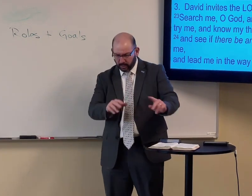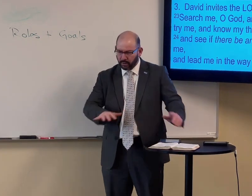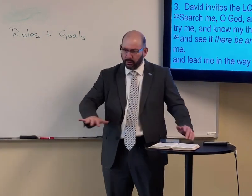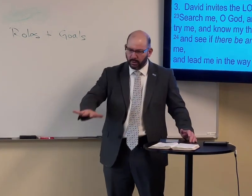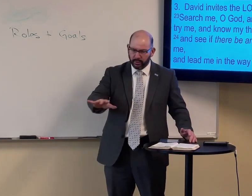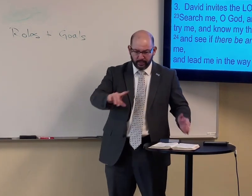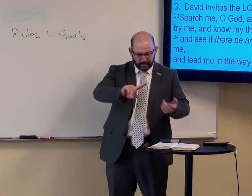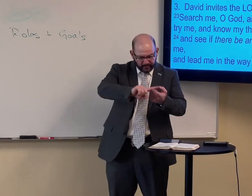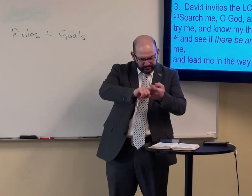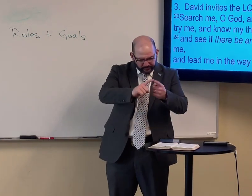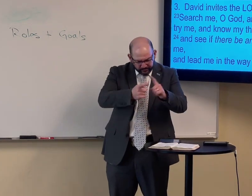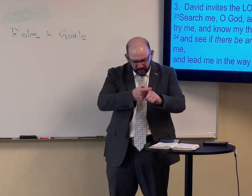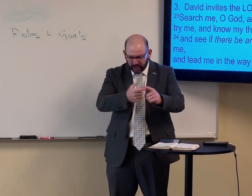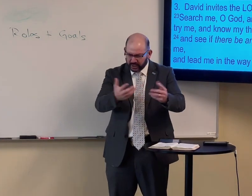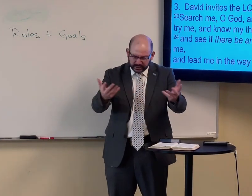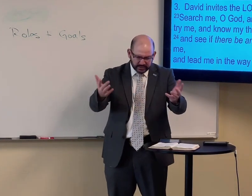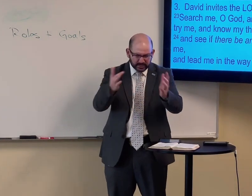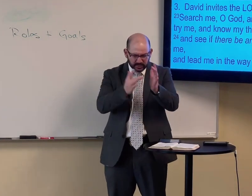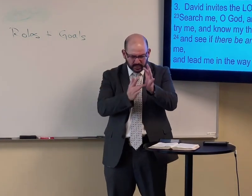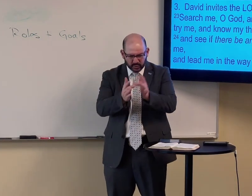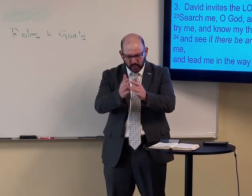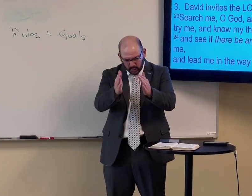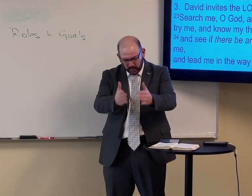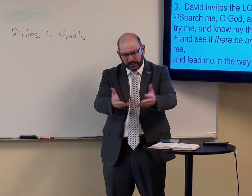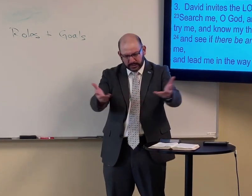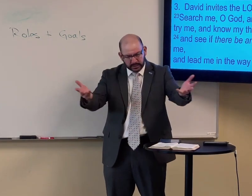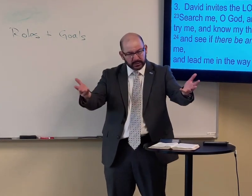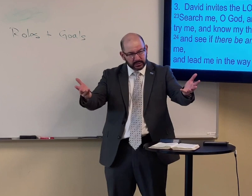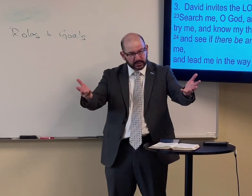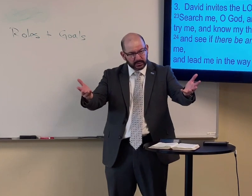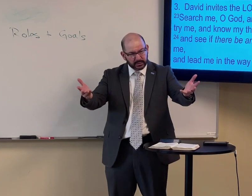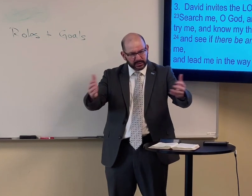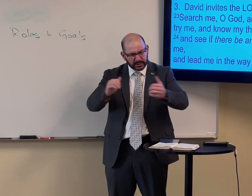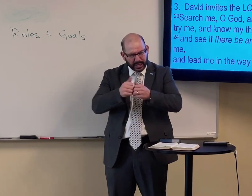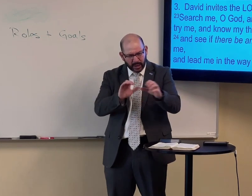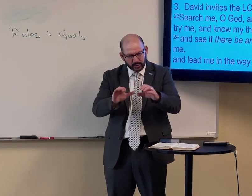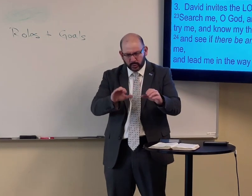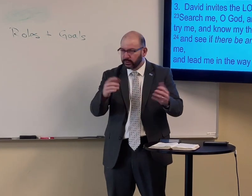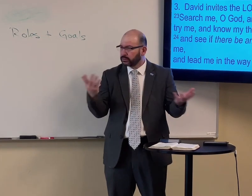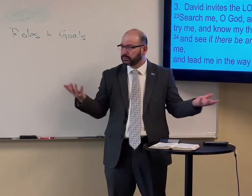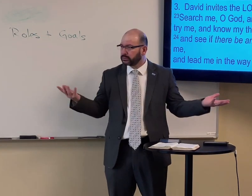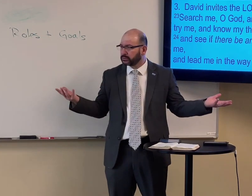Your relationship with other people, your friends, other Christians, how are you doing?